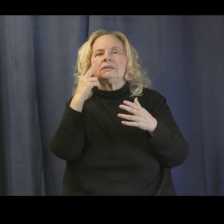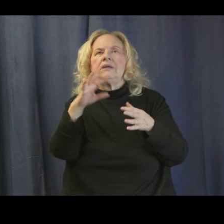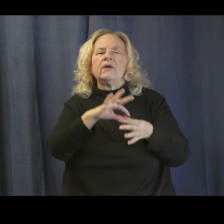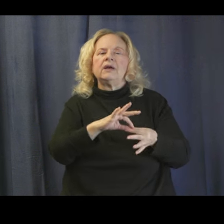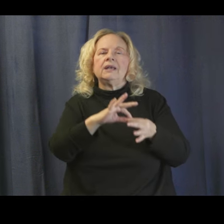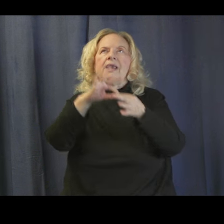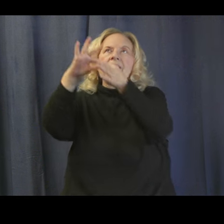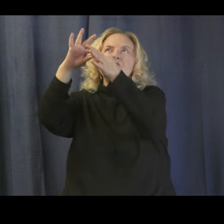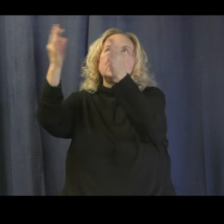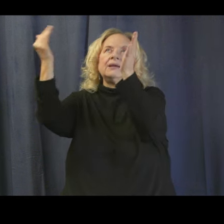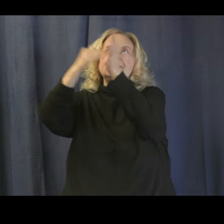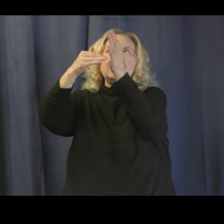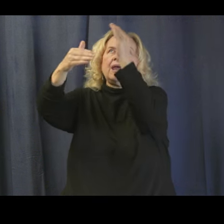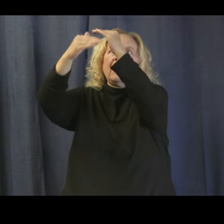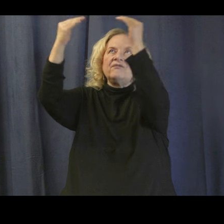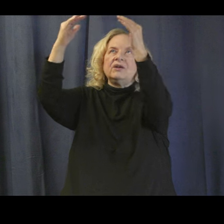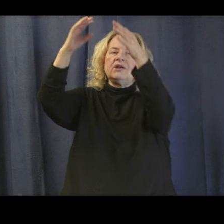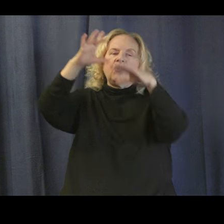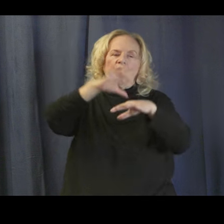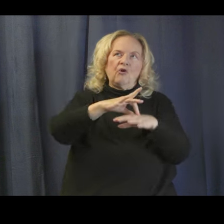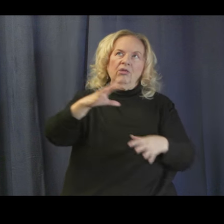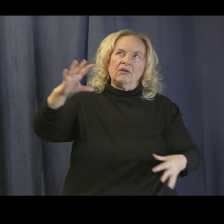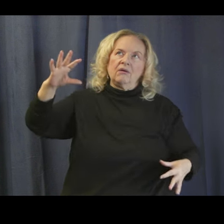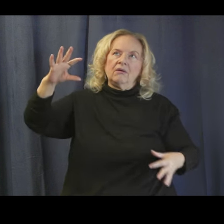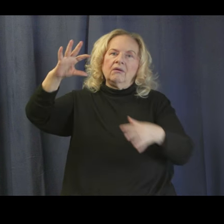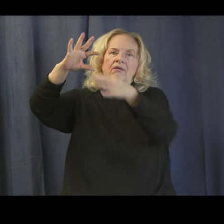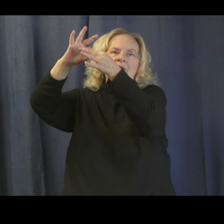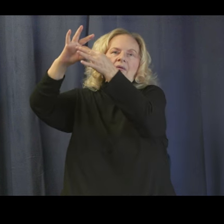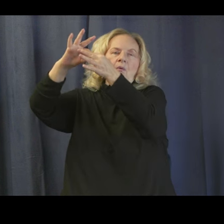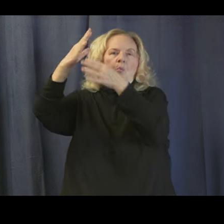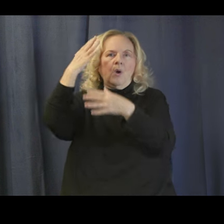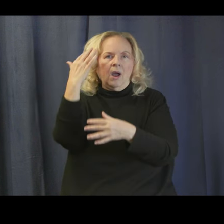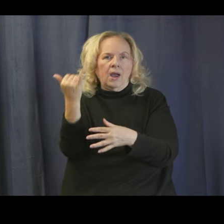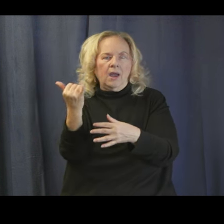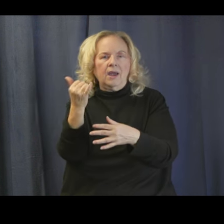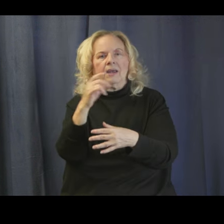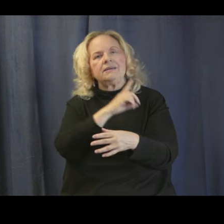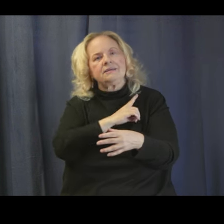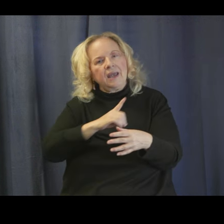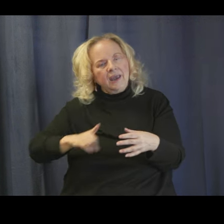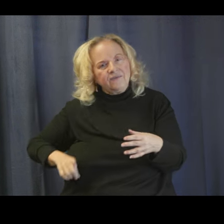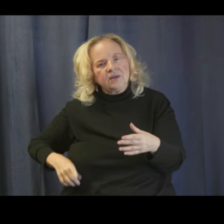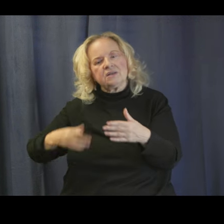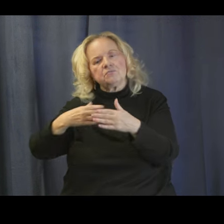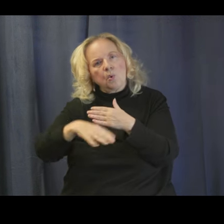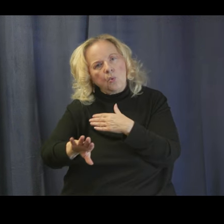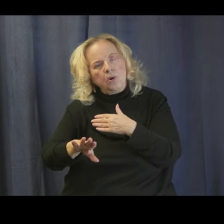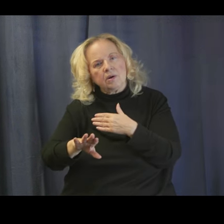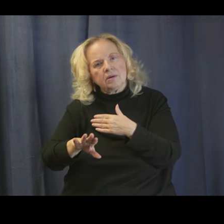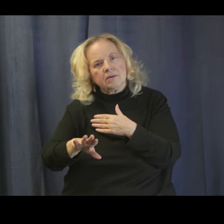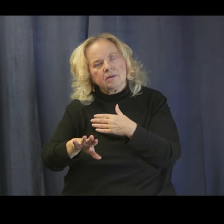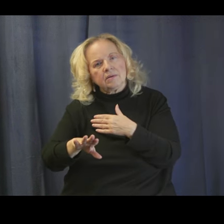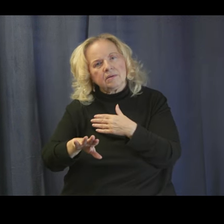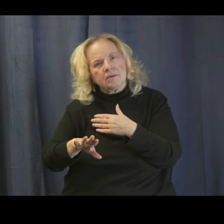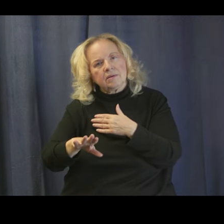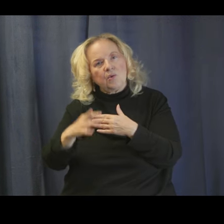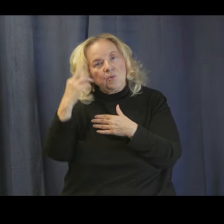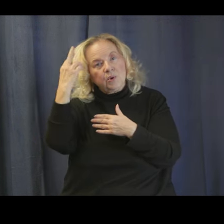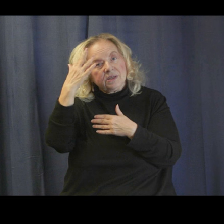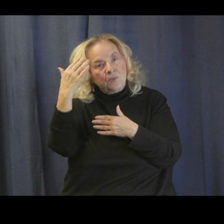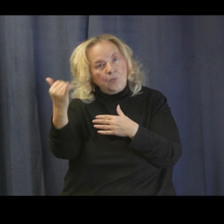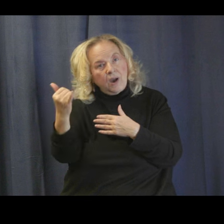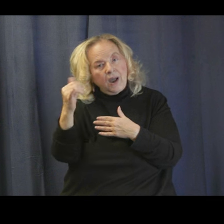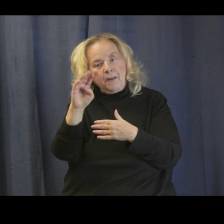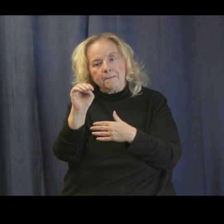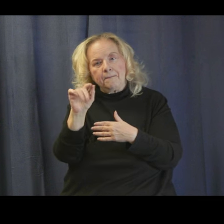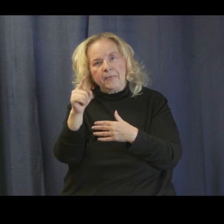the connection to heaven and earth has happened again. Why? Because David is born. And this is why